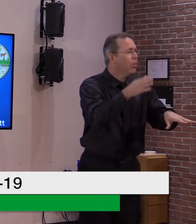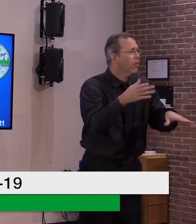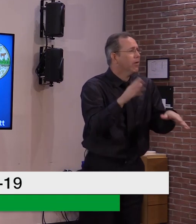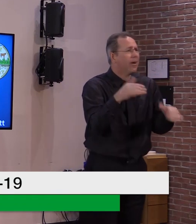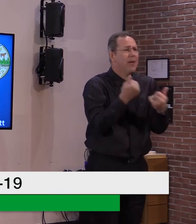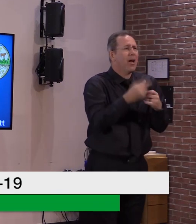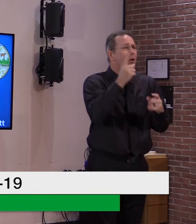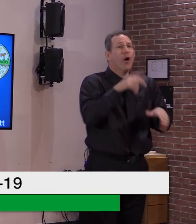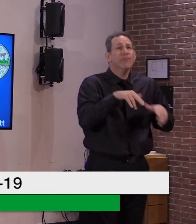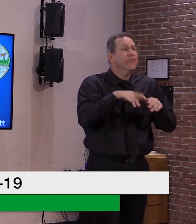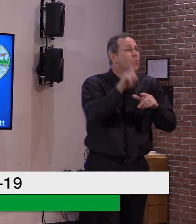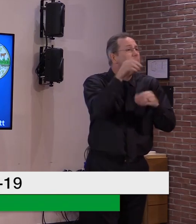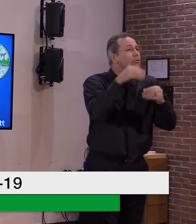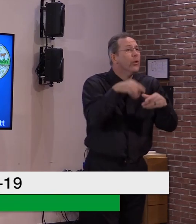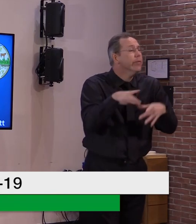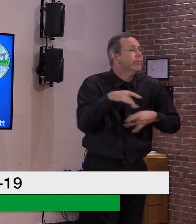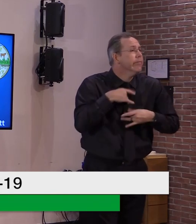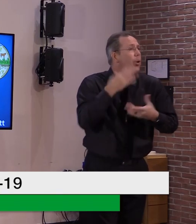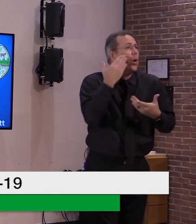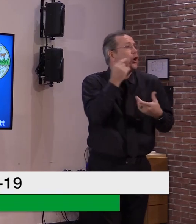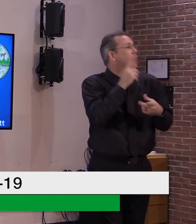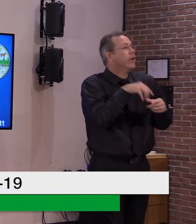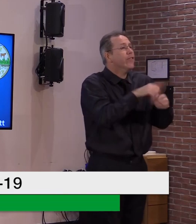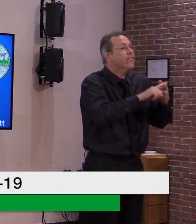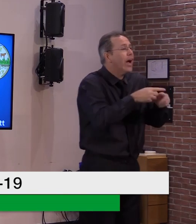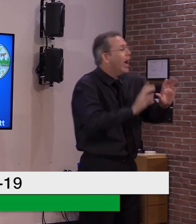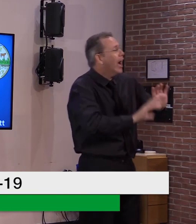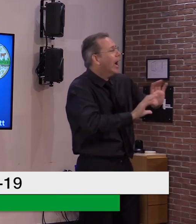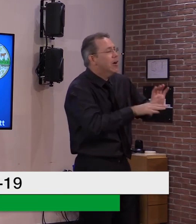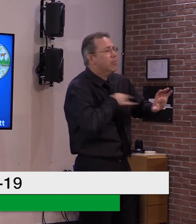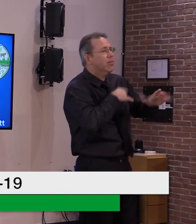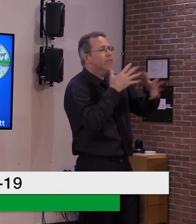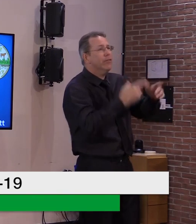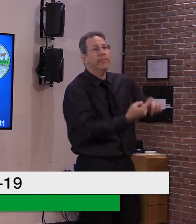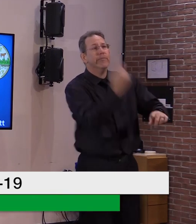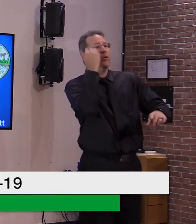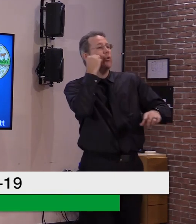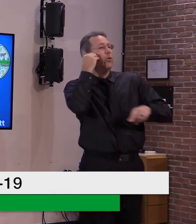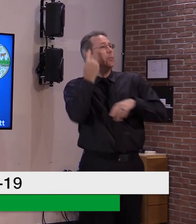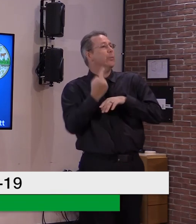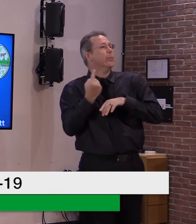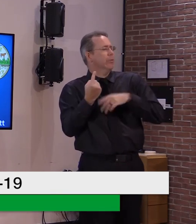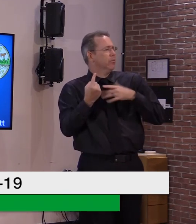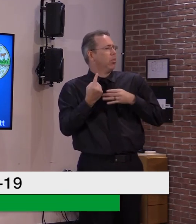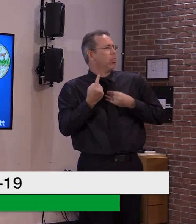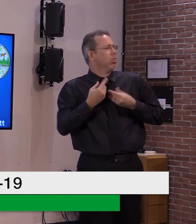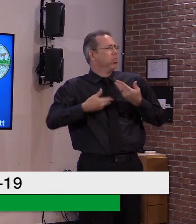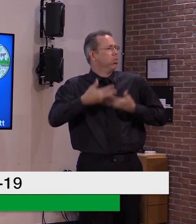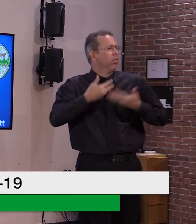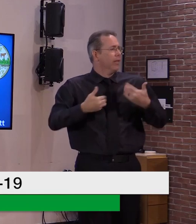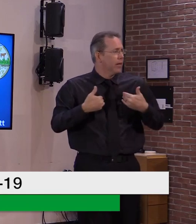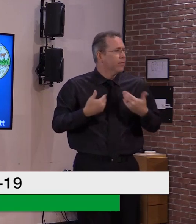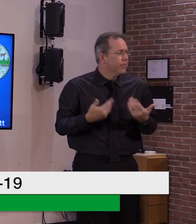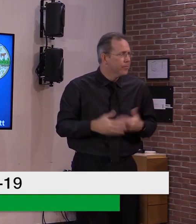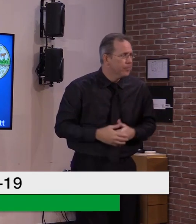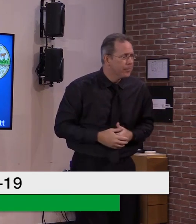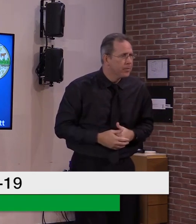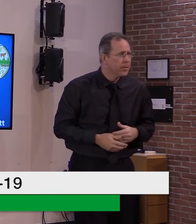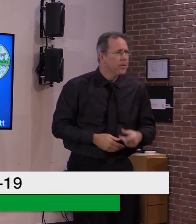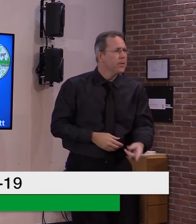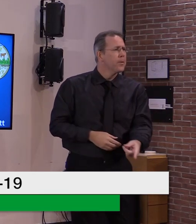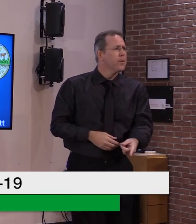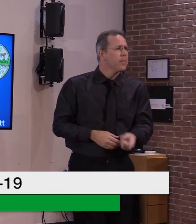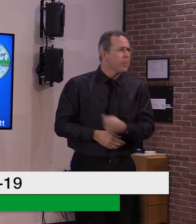you you've been warning about the possibility of northern new hampshire especially cases and the